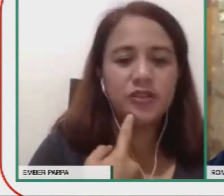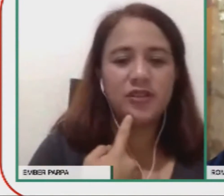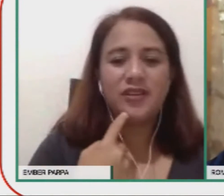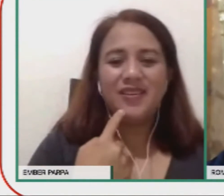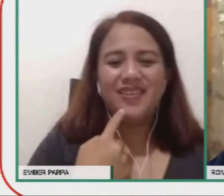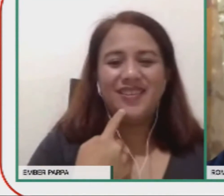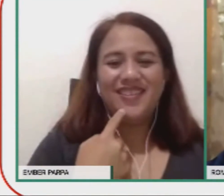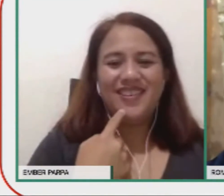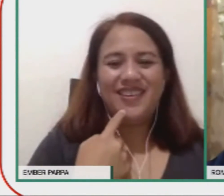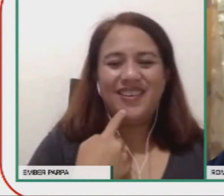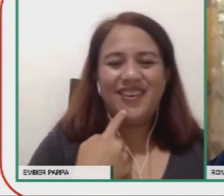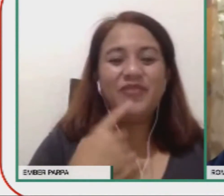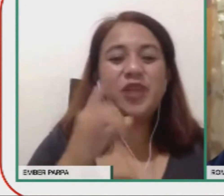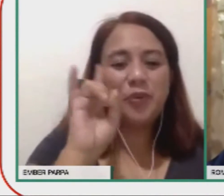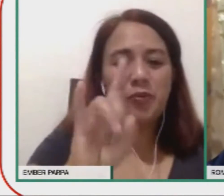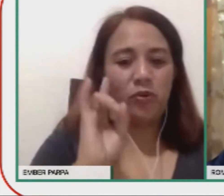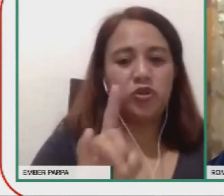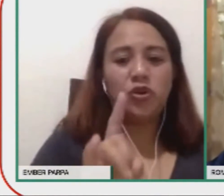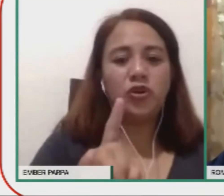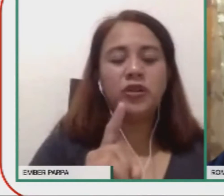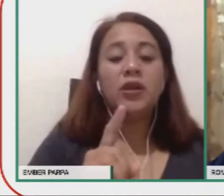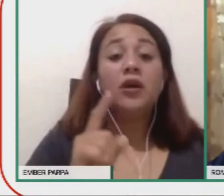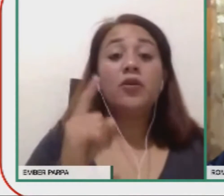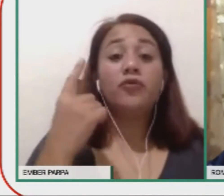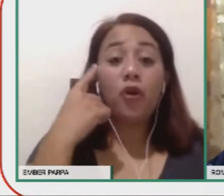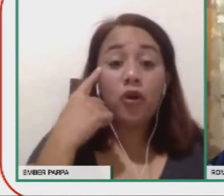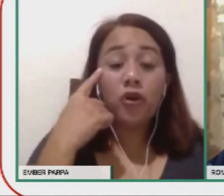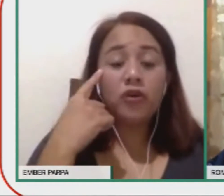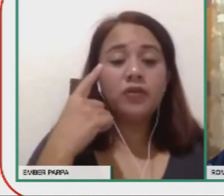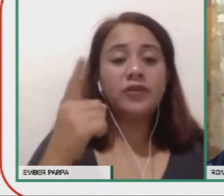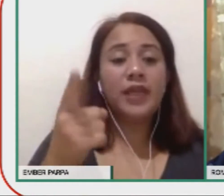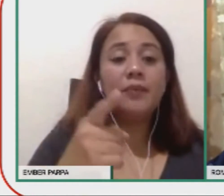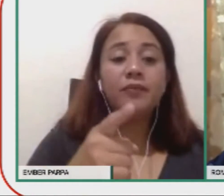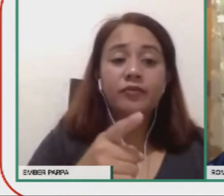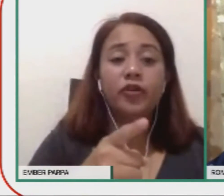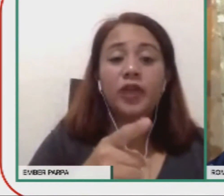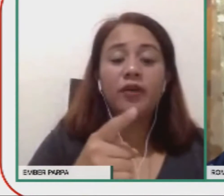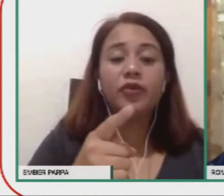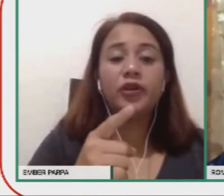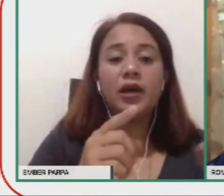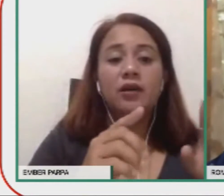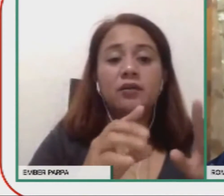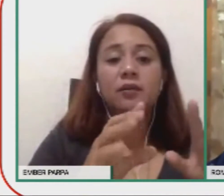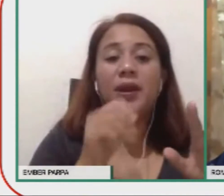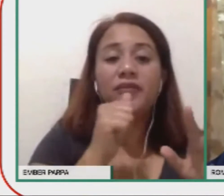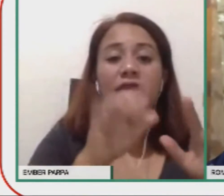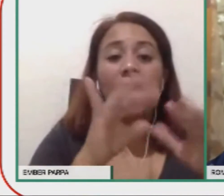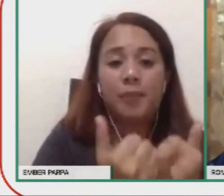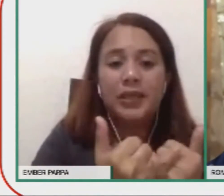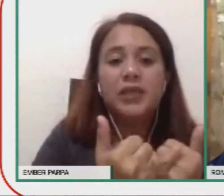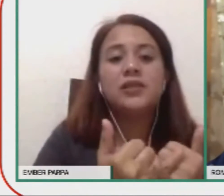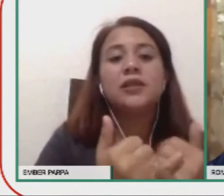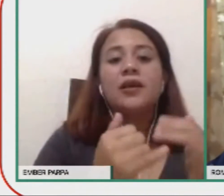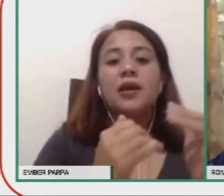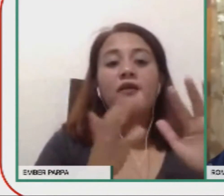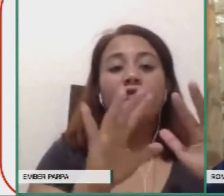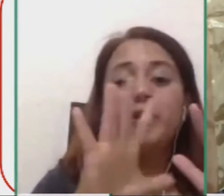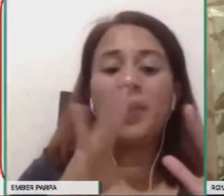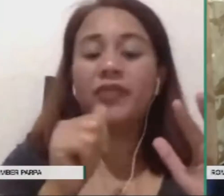serious of that promotion for them, for the private companies,